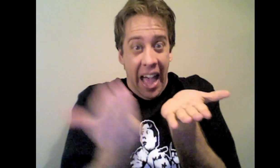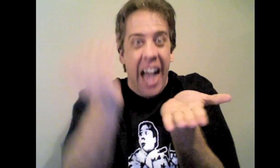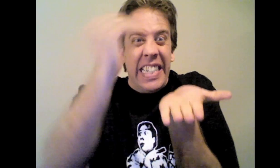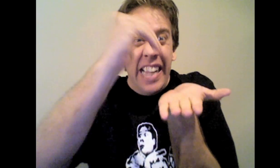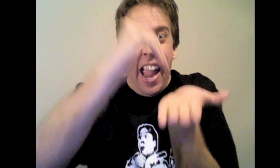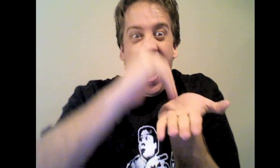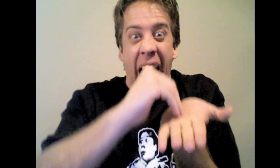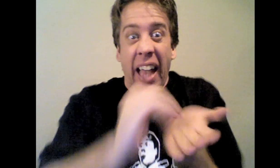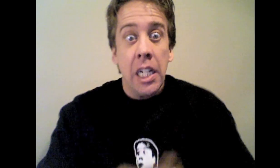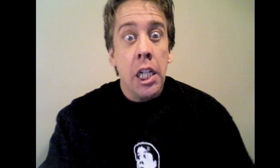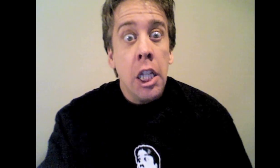Again?